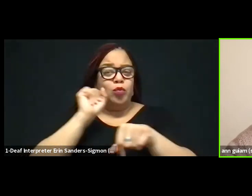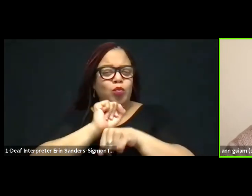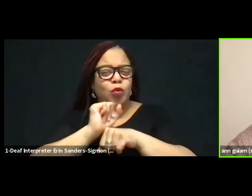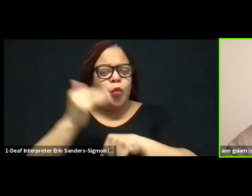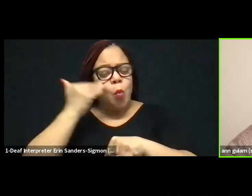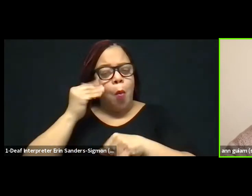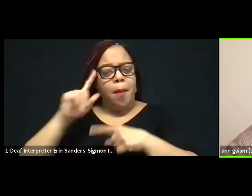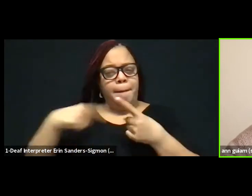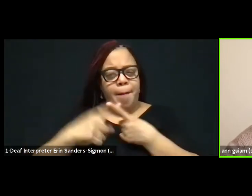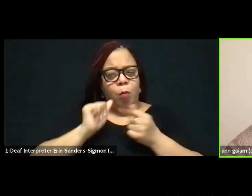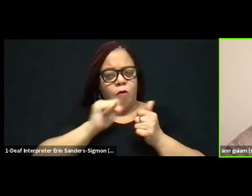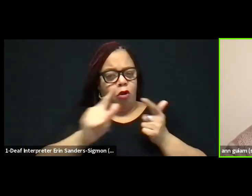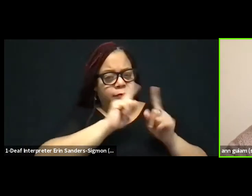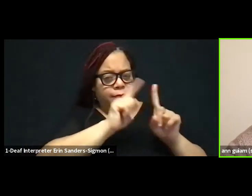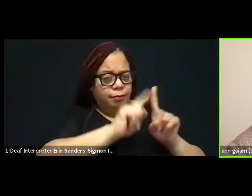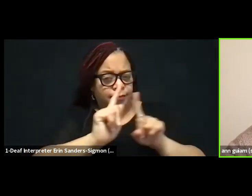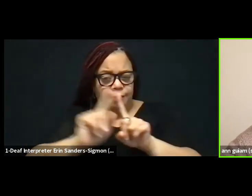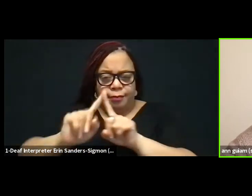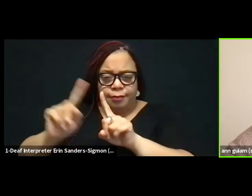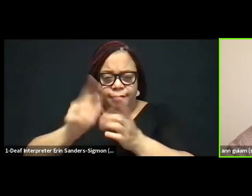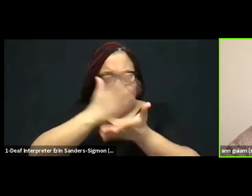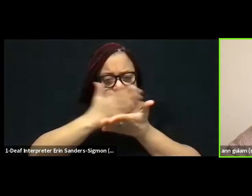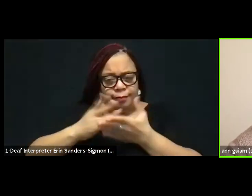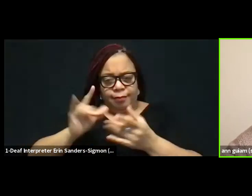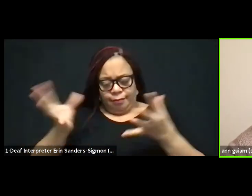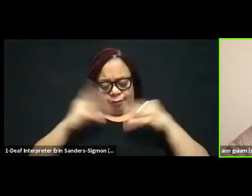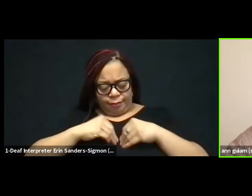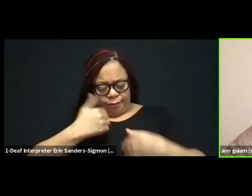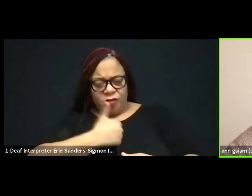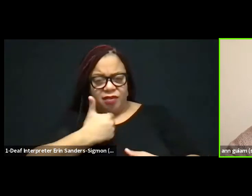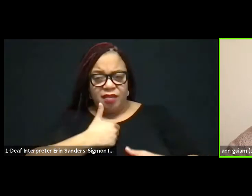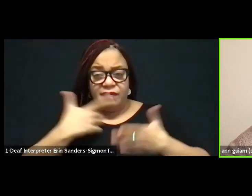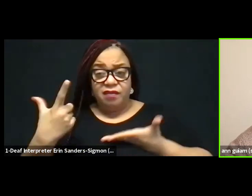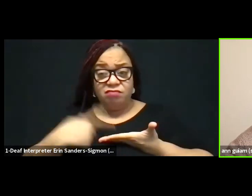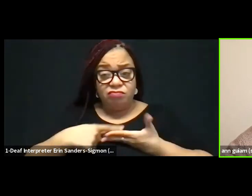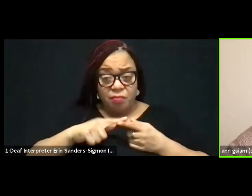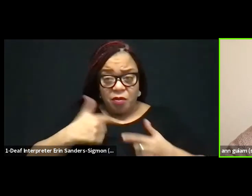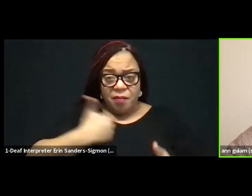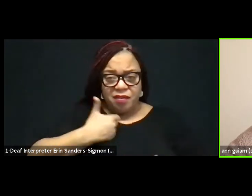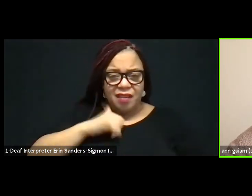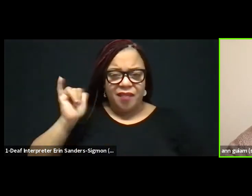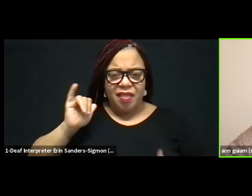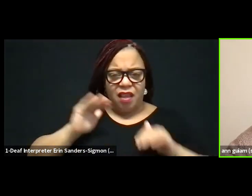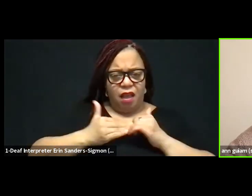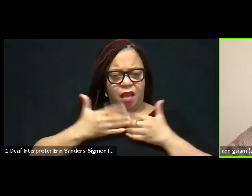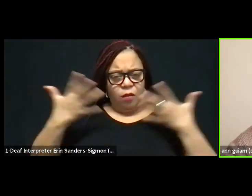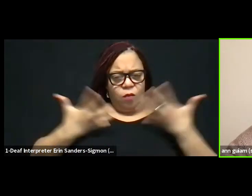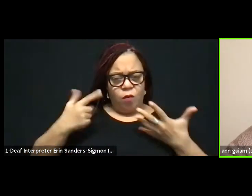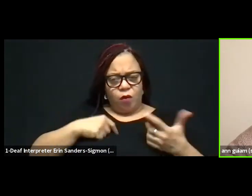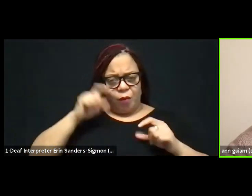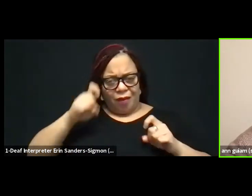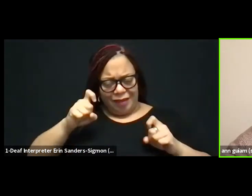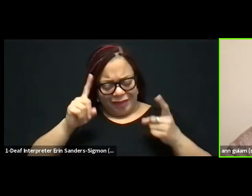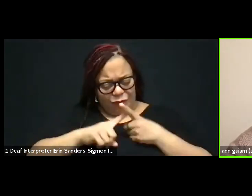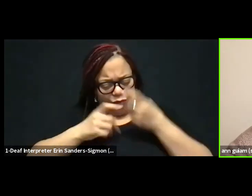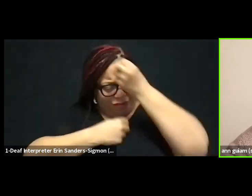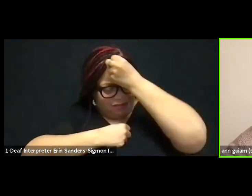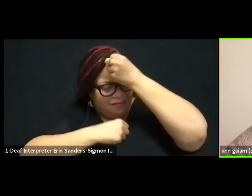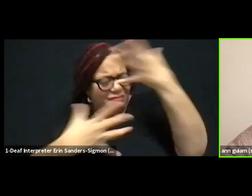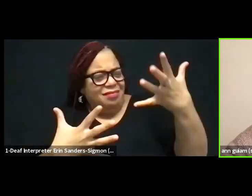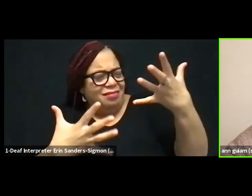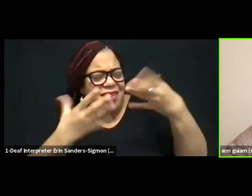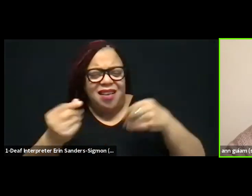what do I need to decolonize and work on? And in order for me to pass those methods and provide support and the love and the care